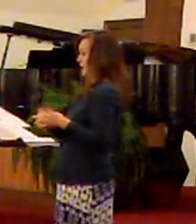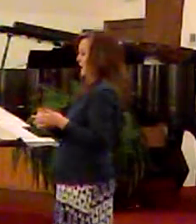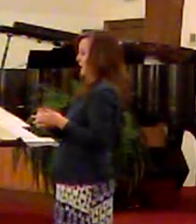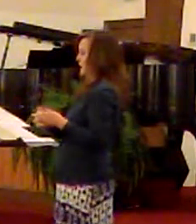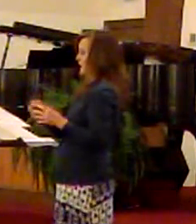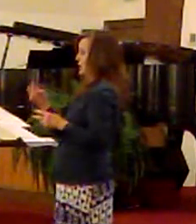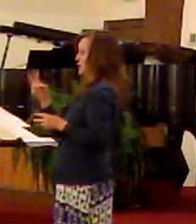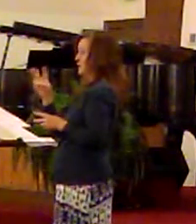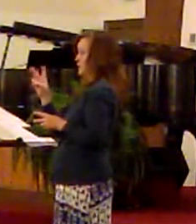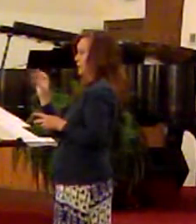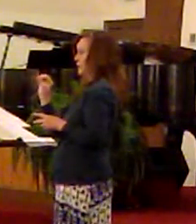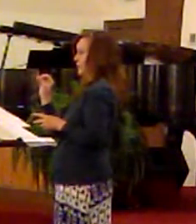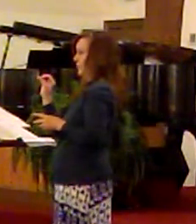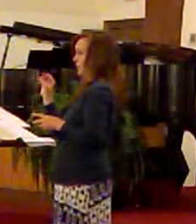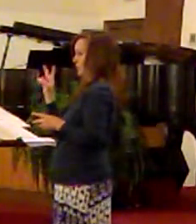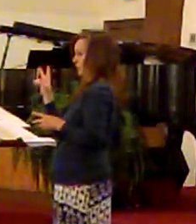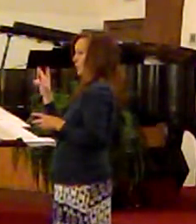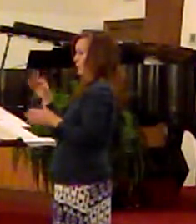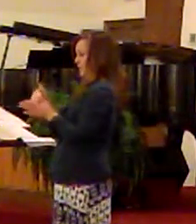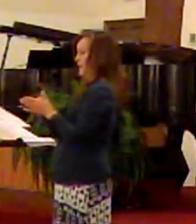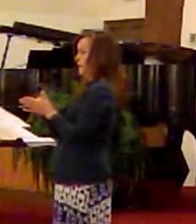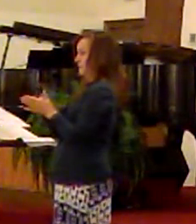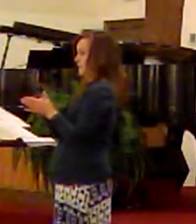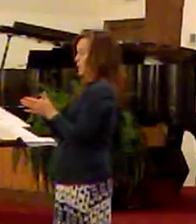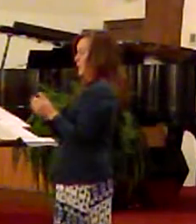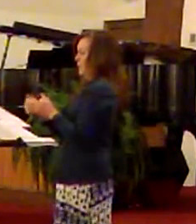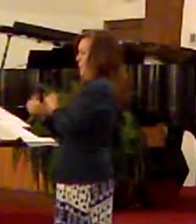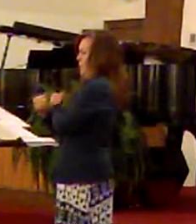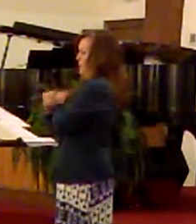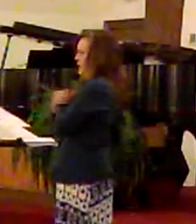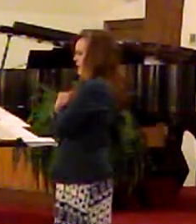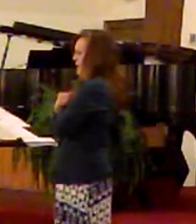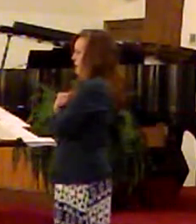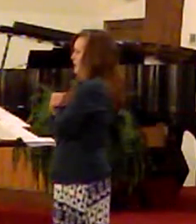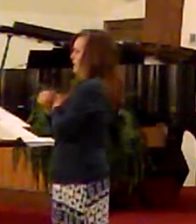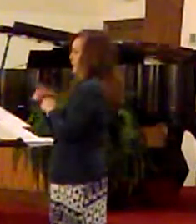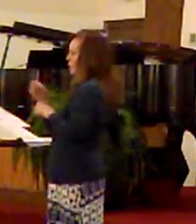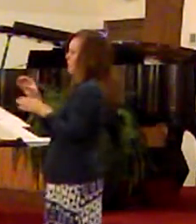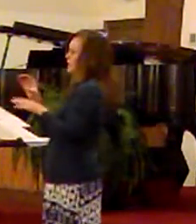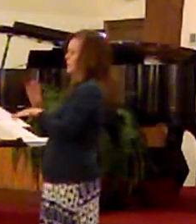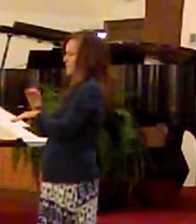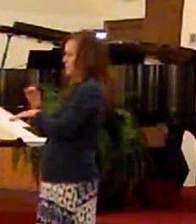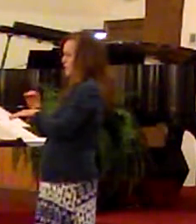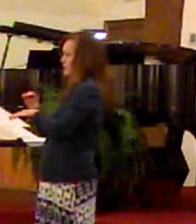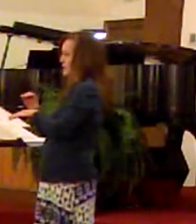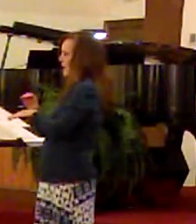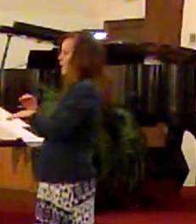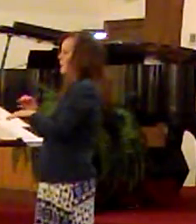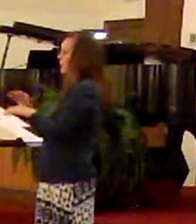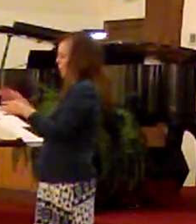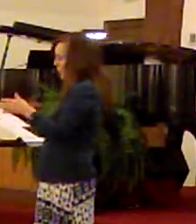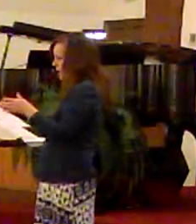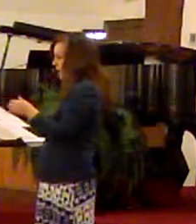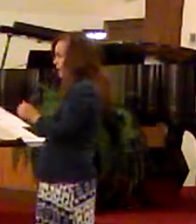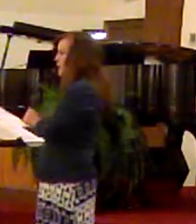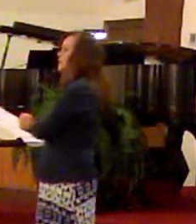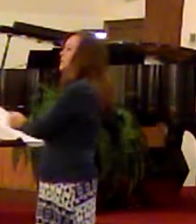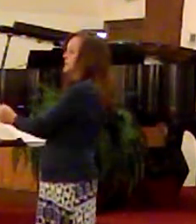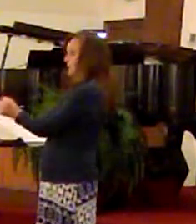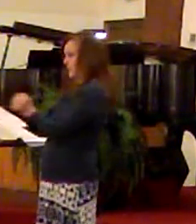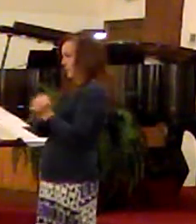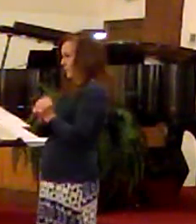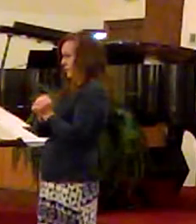He says, I just love that we get into church and we get into the Word of God and we can read it together. And that we can